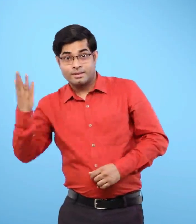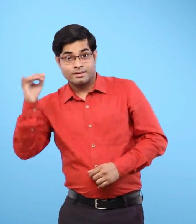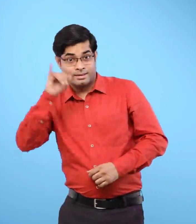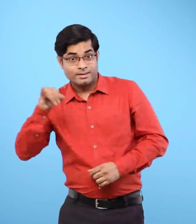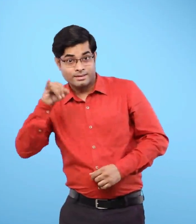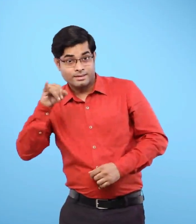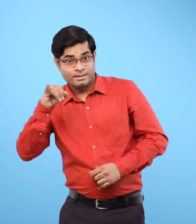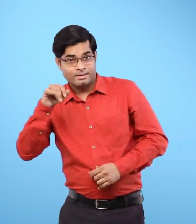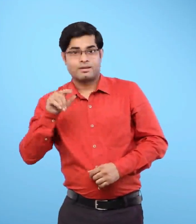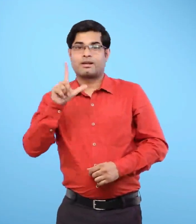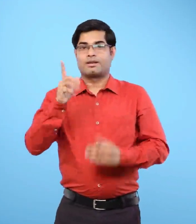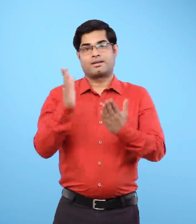period 6, Library.